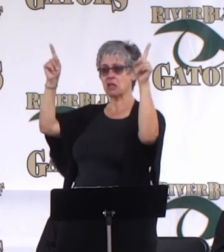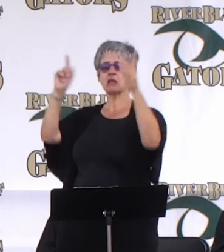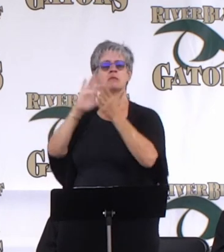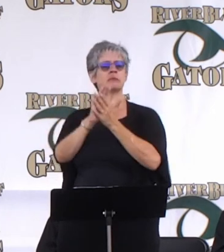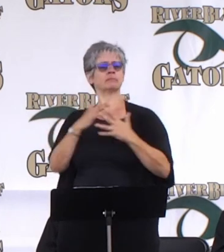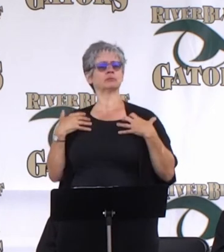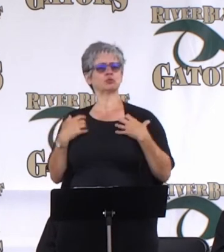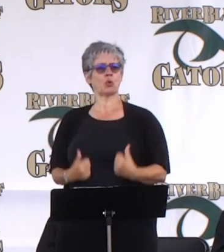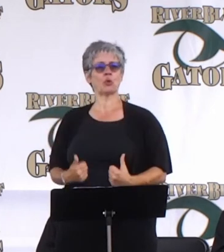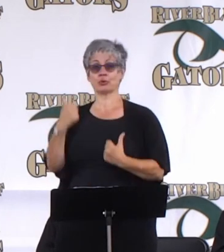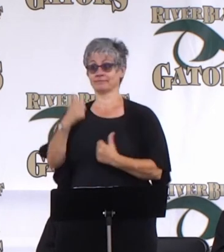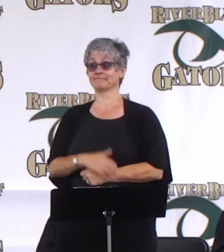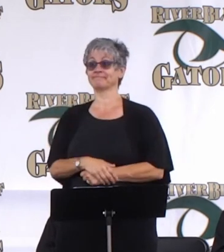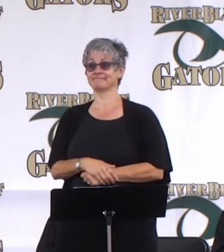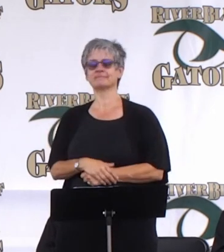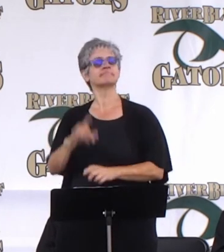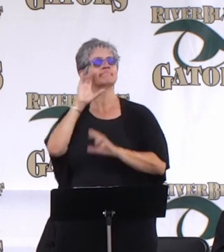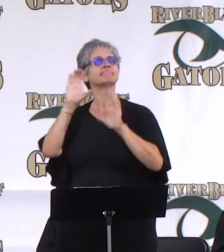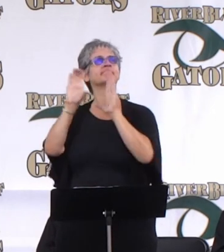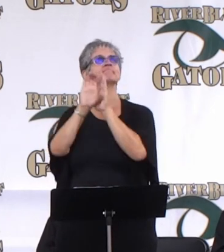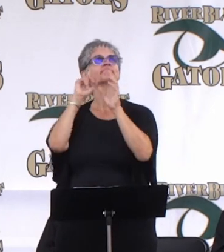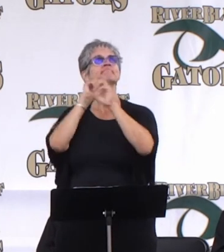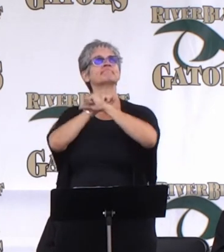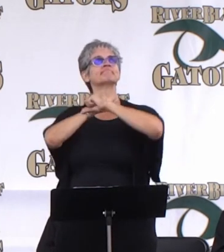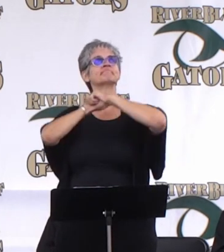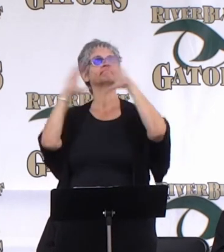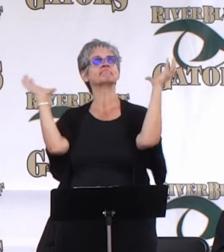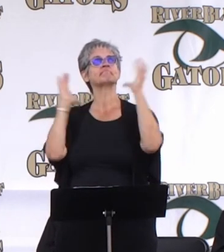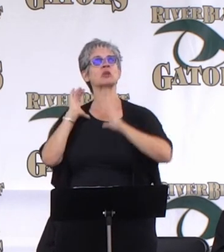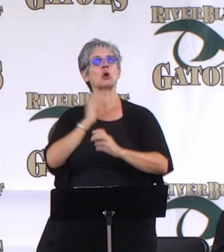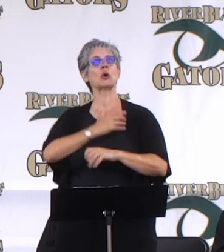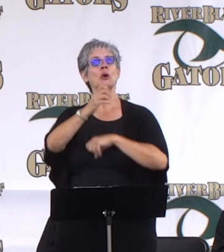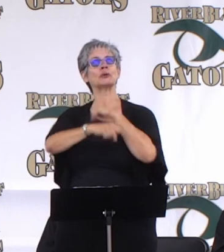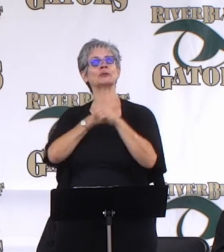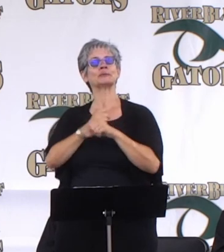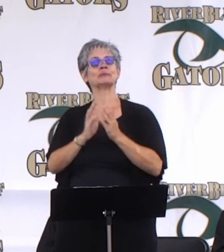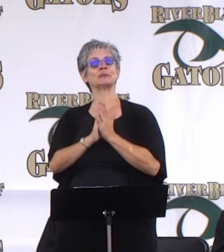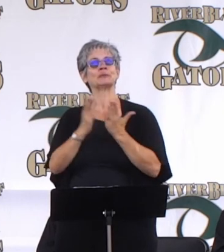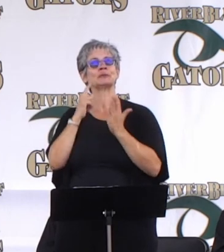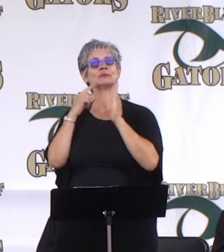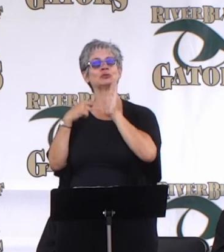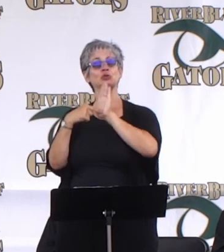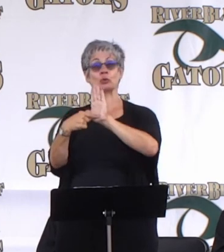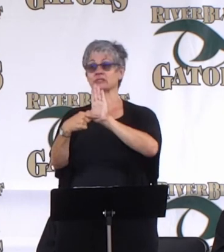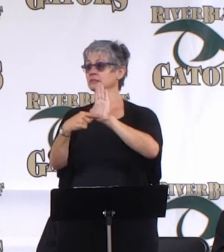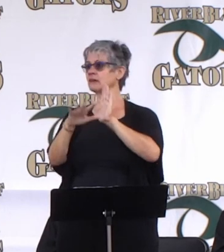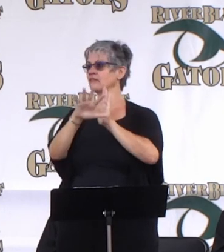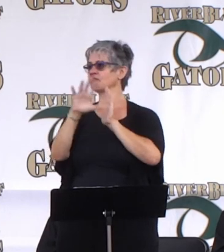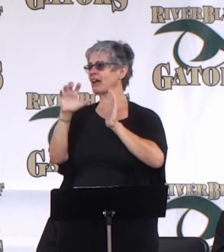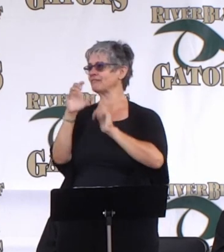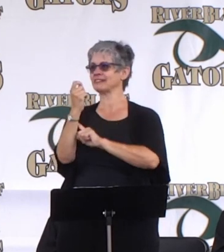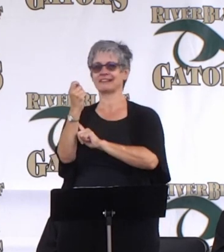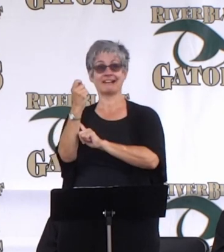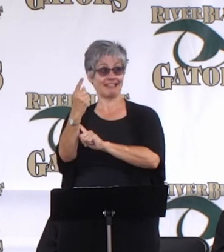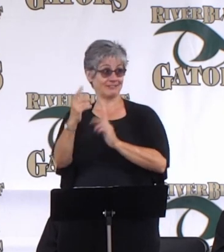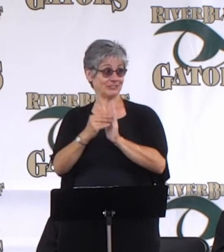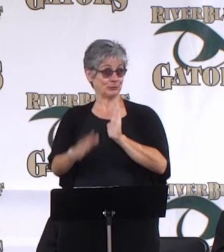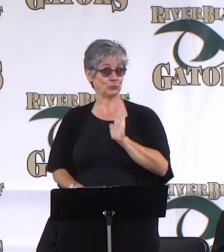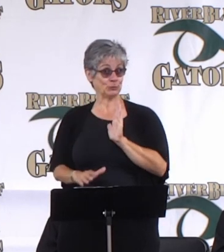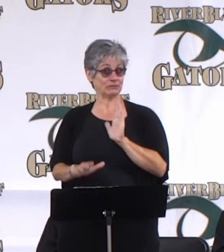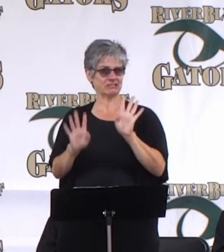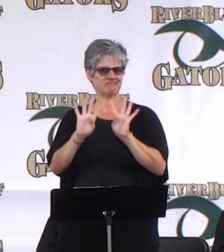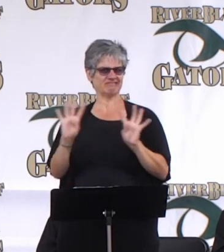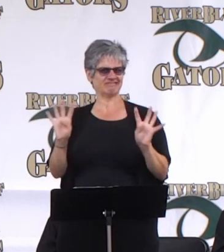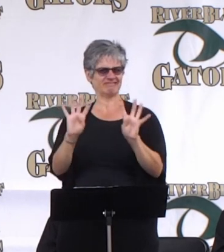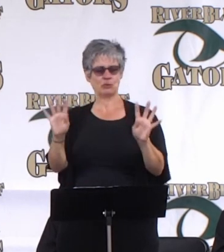result. Picture us. Our yearbook shows us as a class of 511 students. The